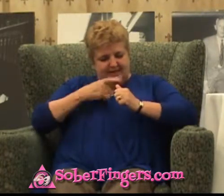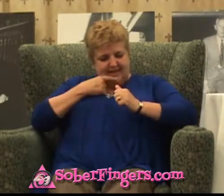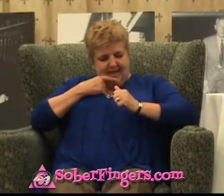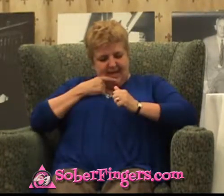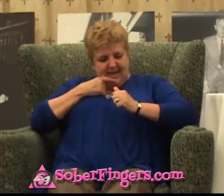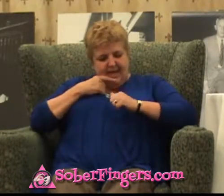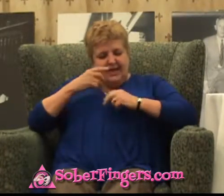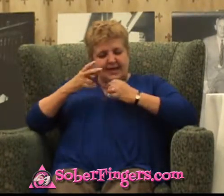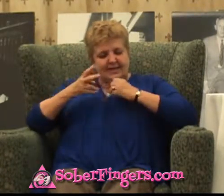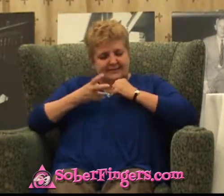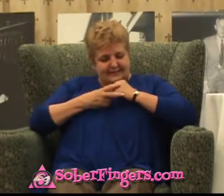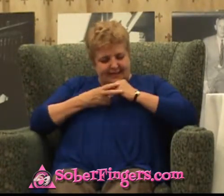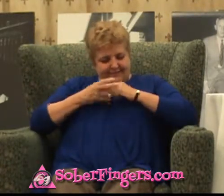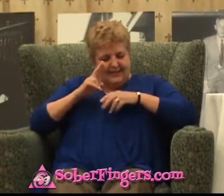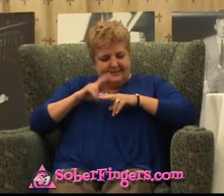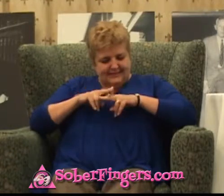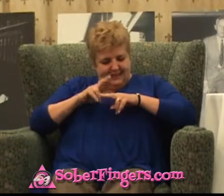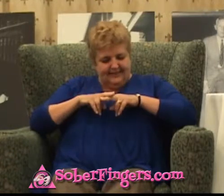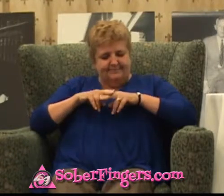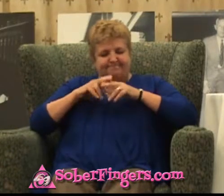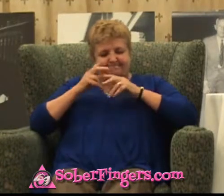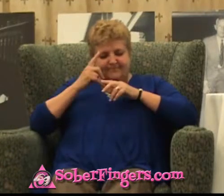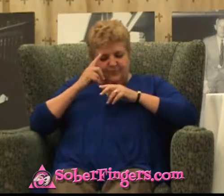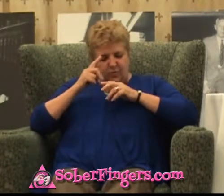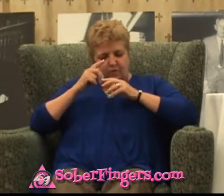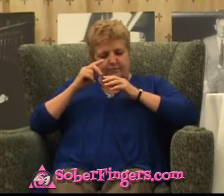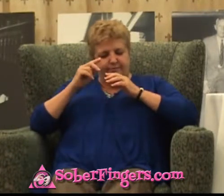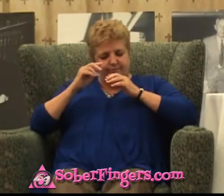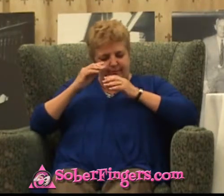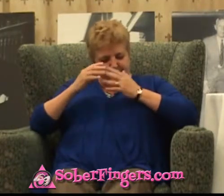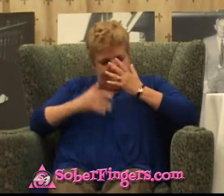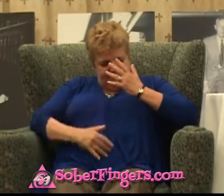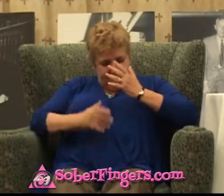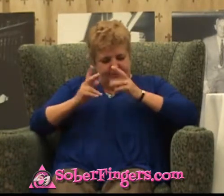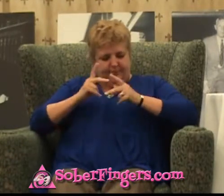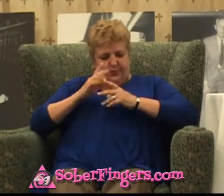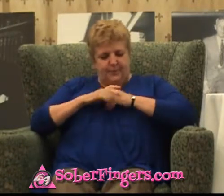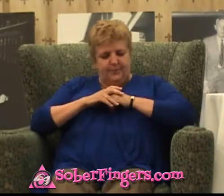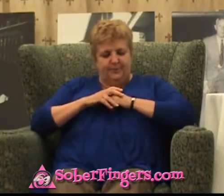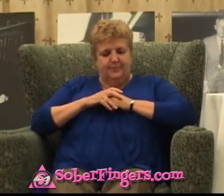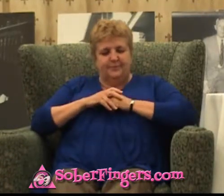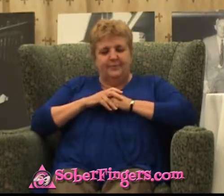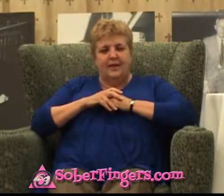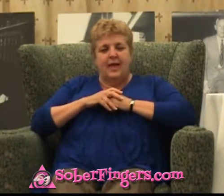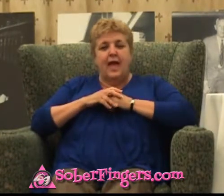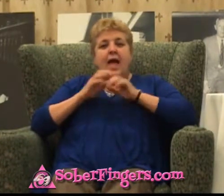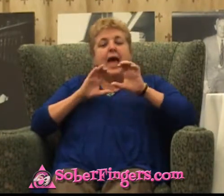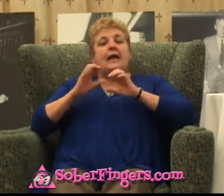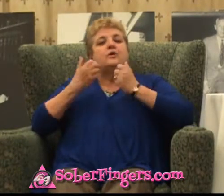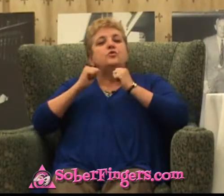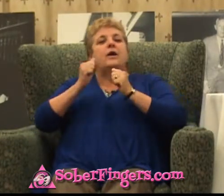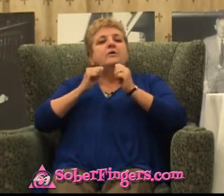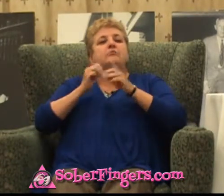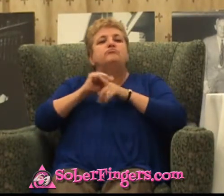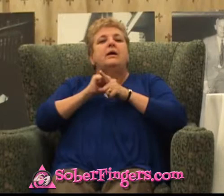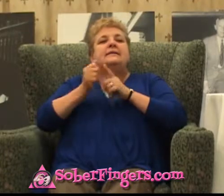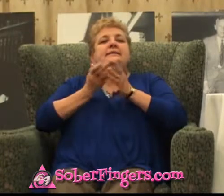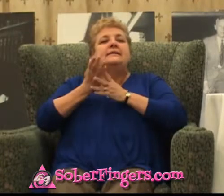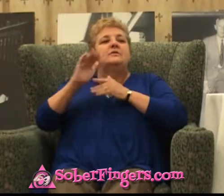Alcoholics Anonymous. And I do try and practice these principles in all of my affairs. And I had an experience